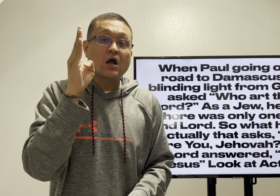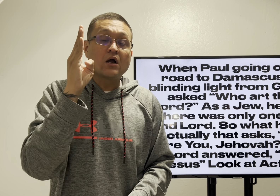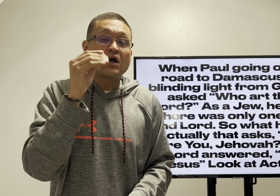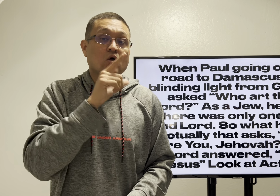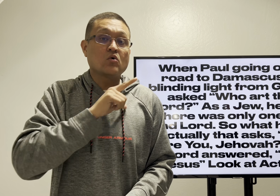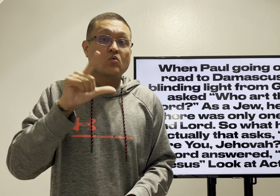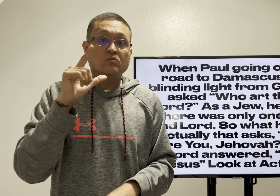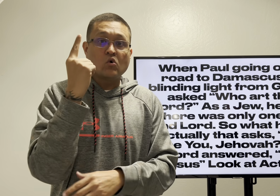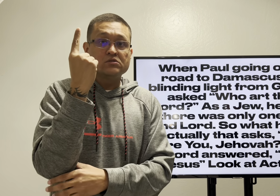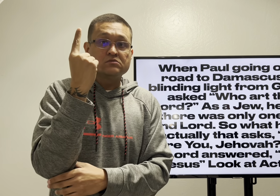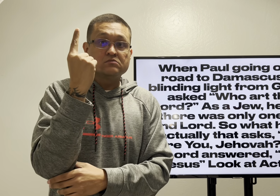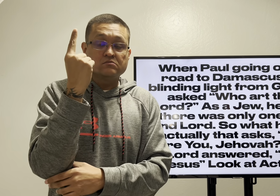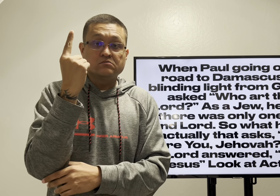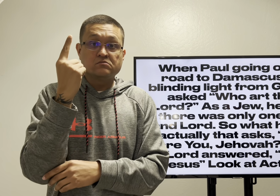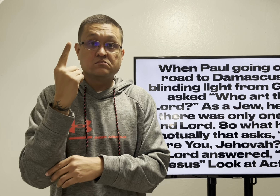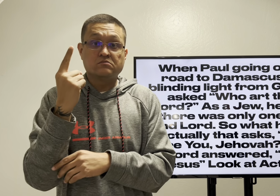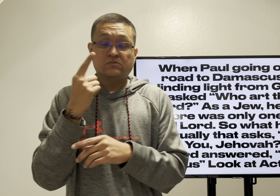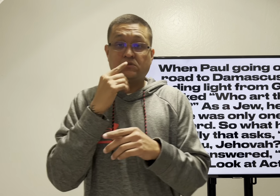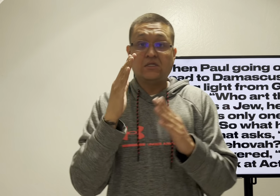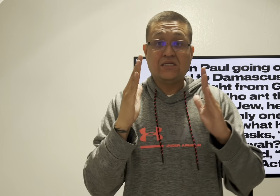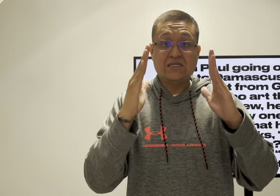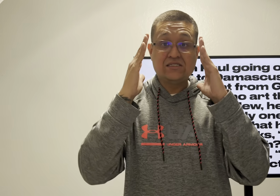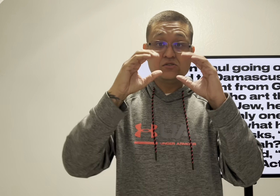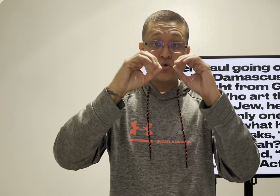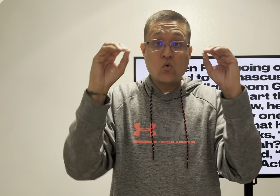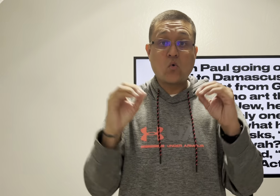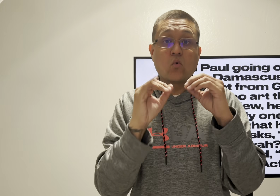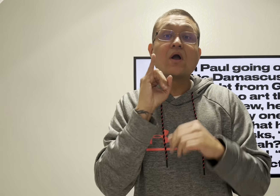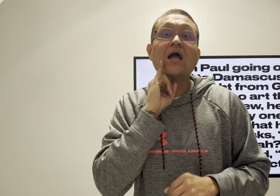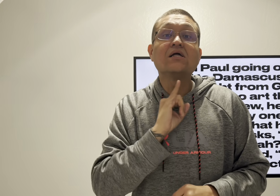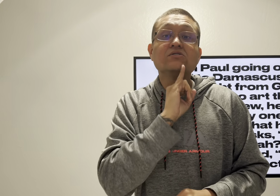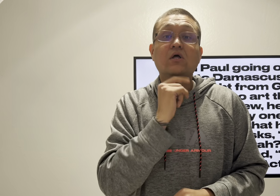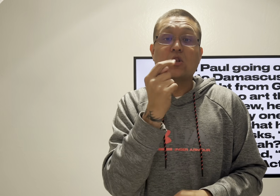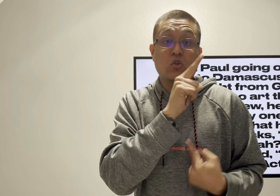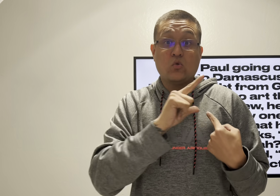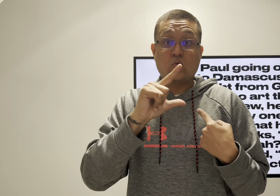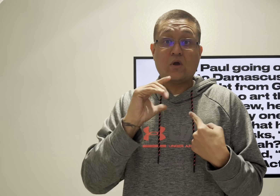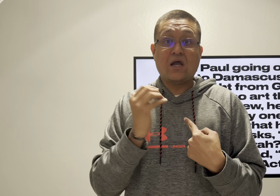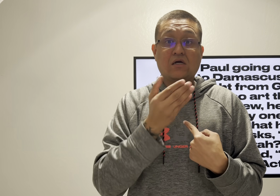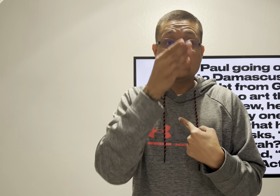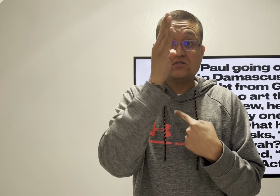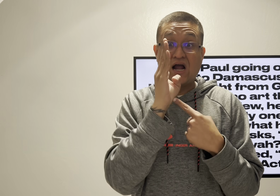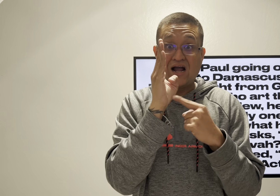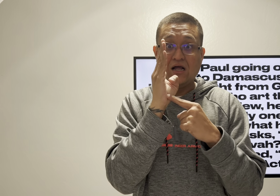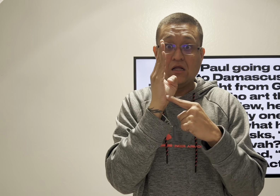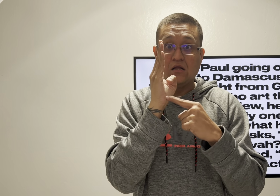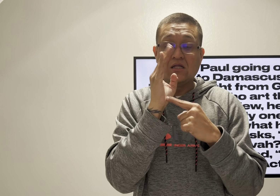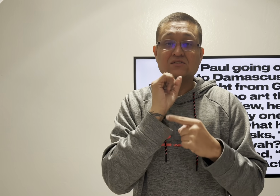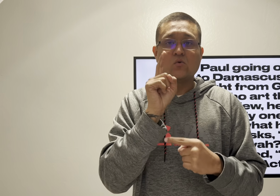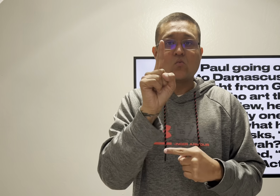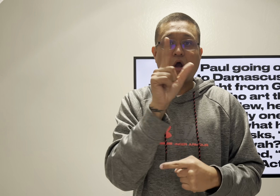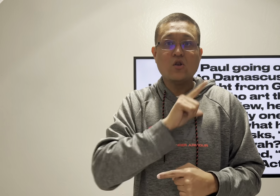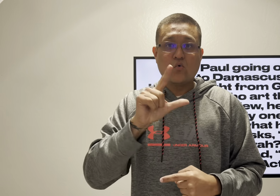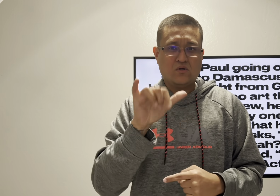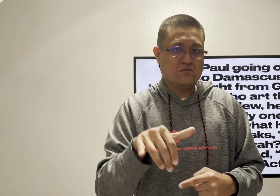one God and Lord. Hear, O Israel, The Lord our God is one